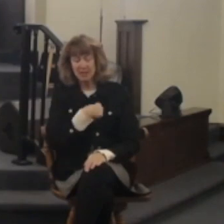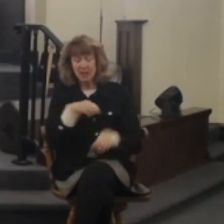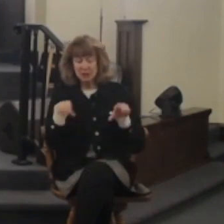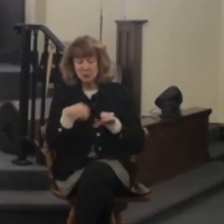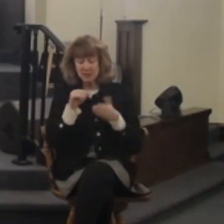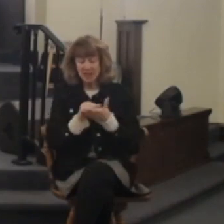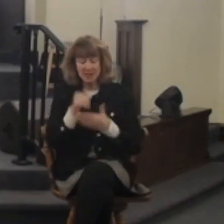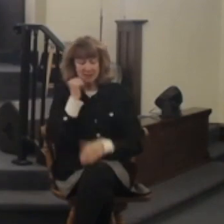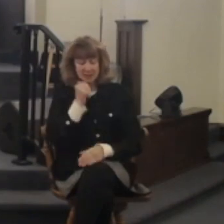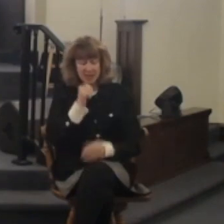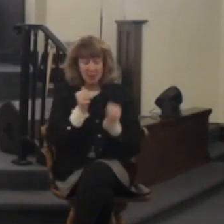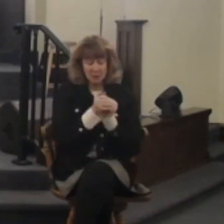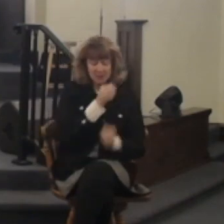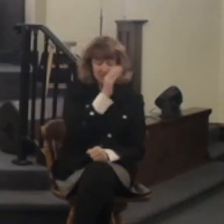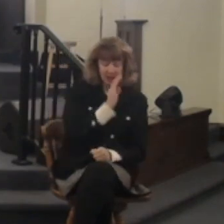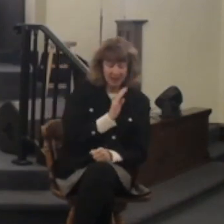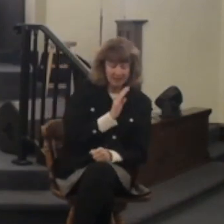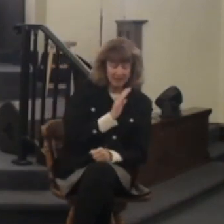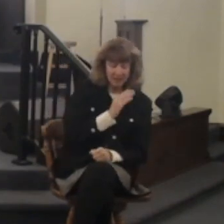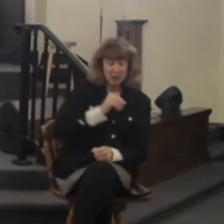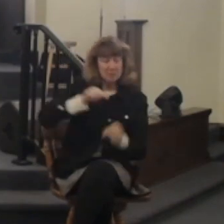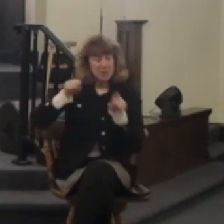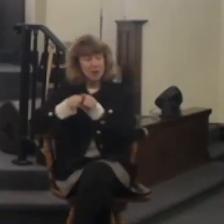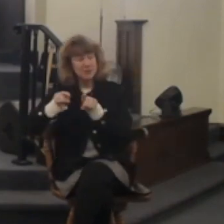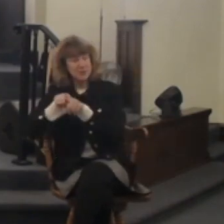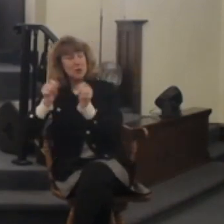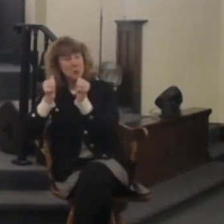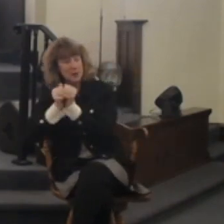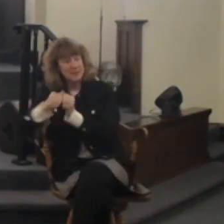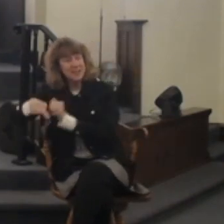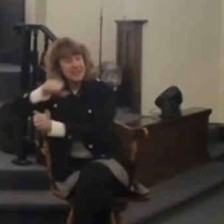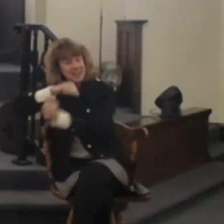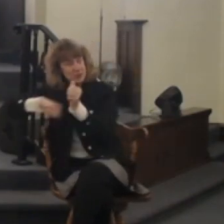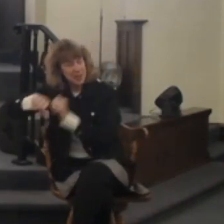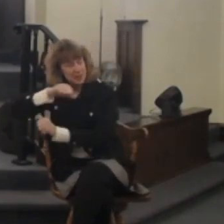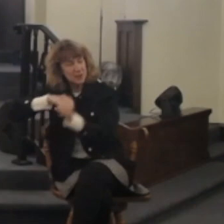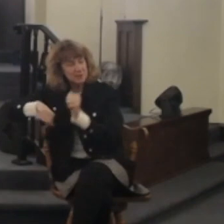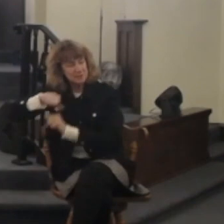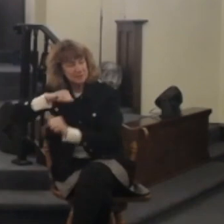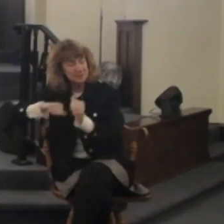our relationship with God, we should also be doing that in our relationship with